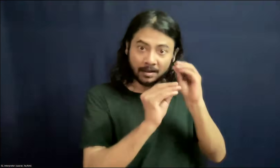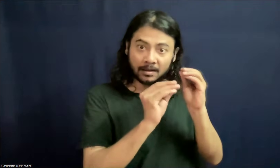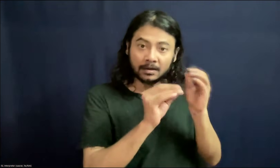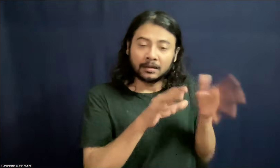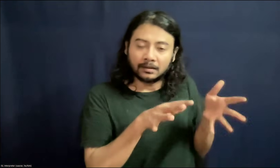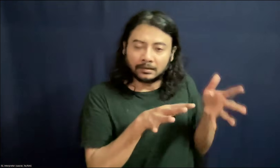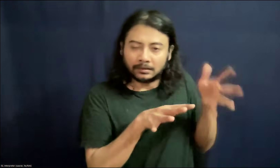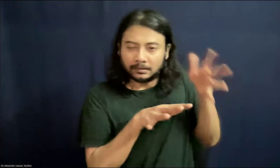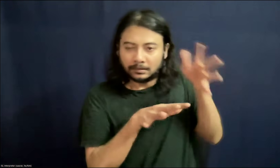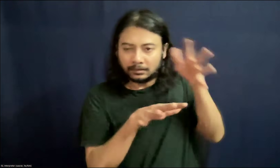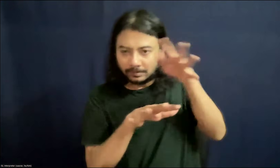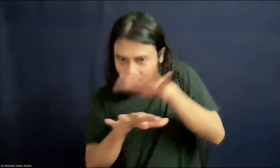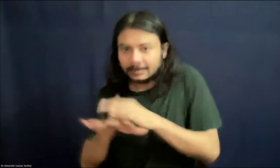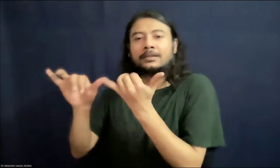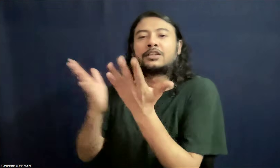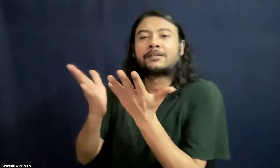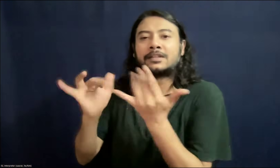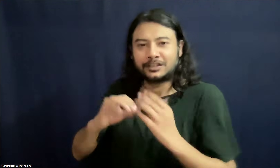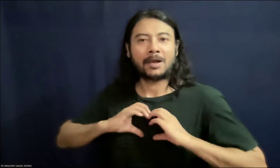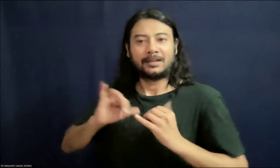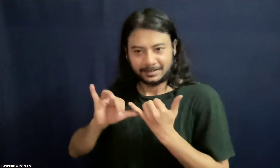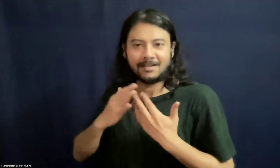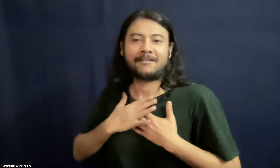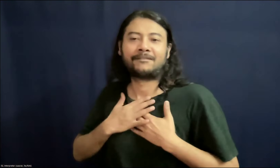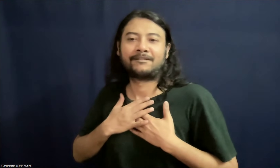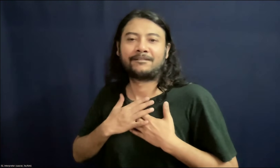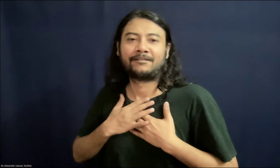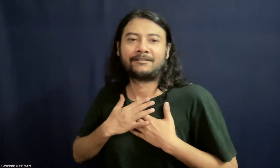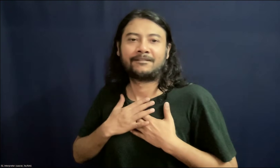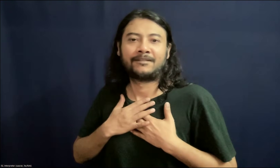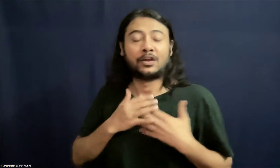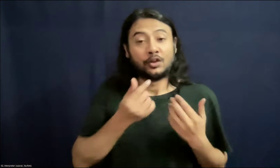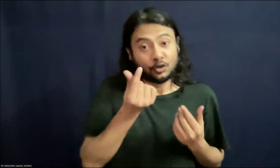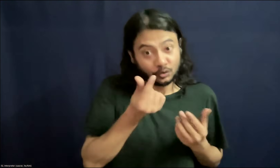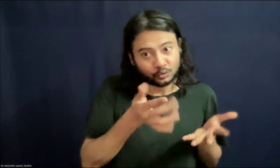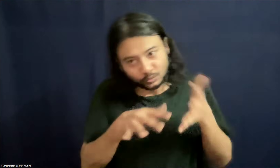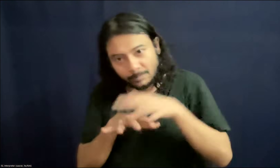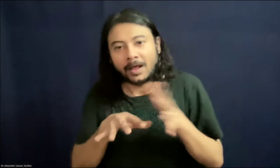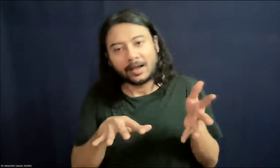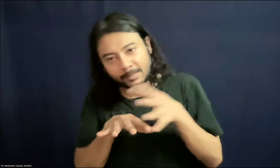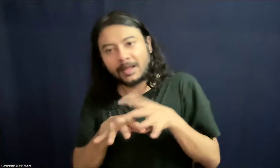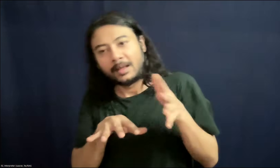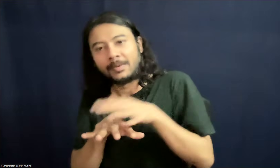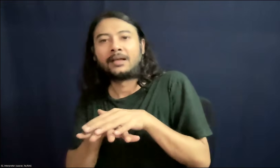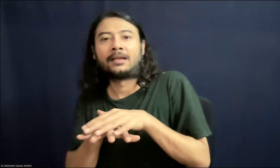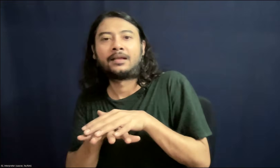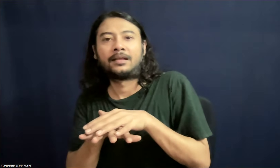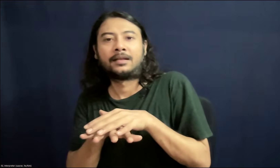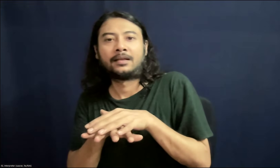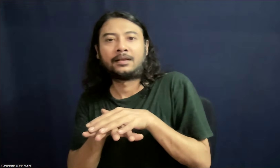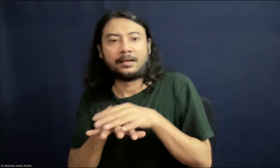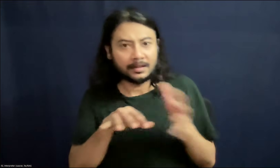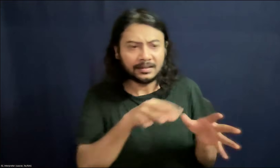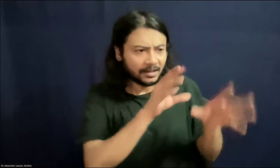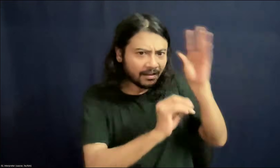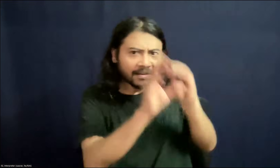is the real purpose which Krishna is trying to explain here. And how do we get that knowledge? Through Guru Shishya Parampara.